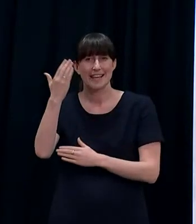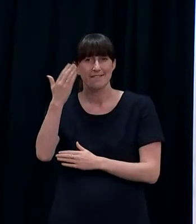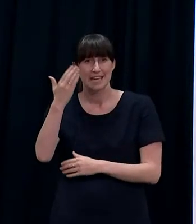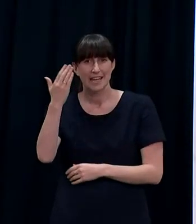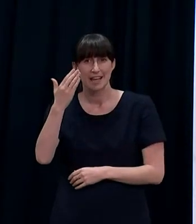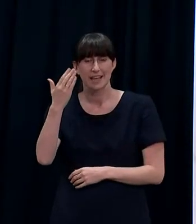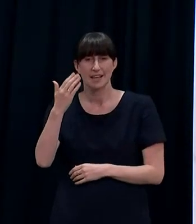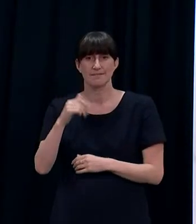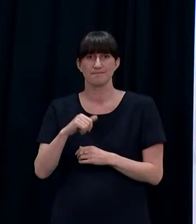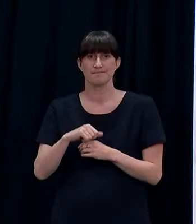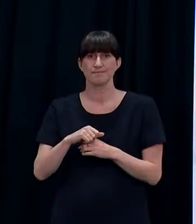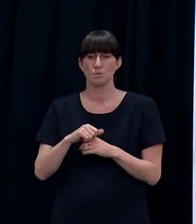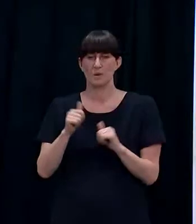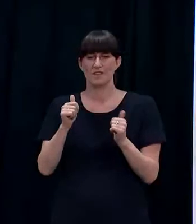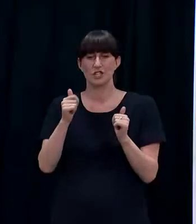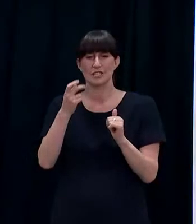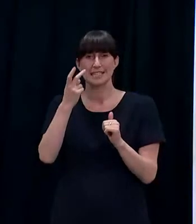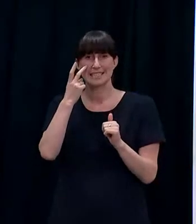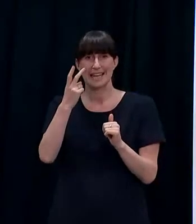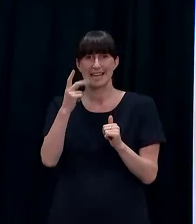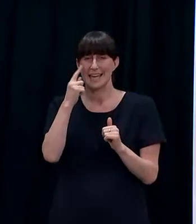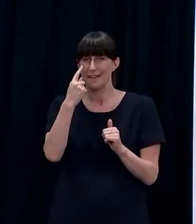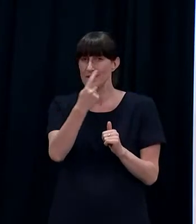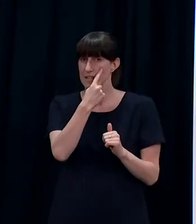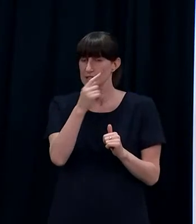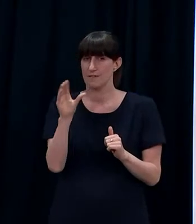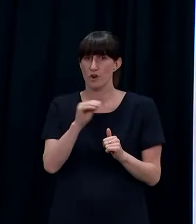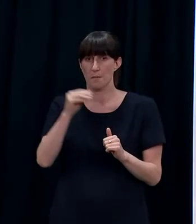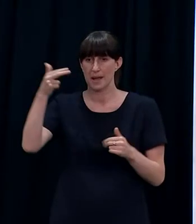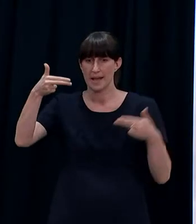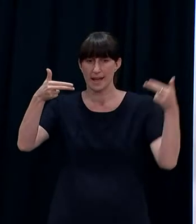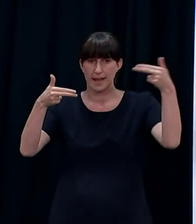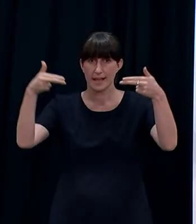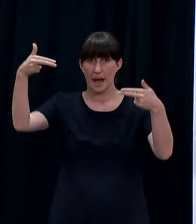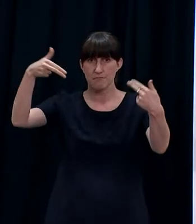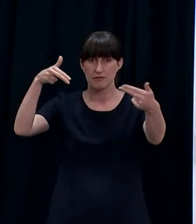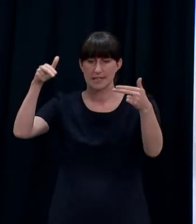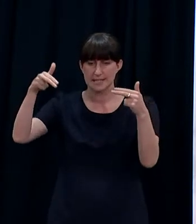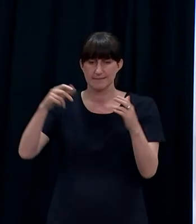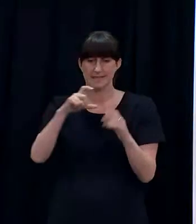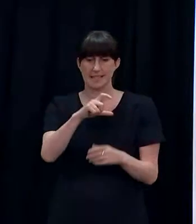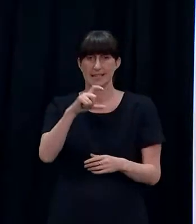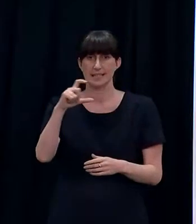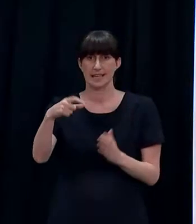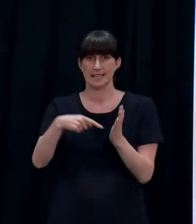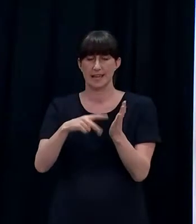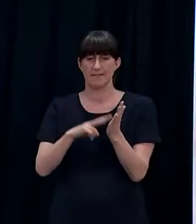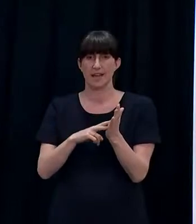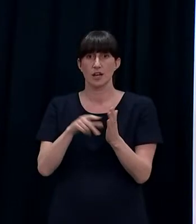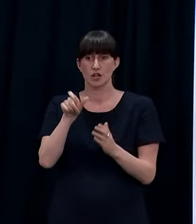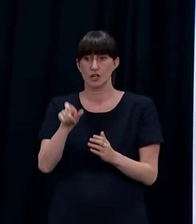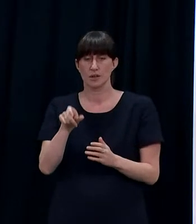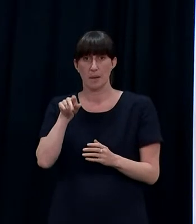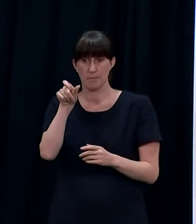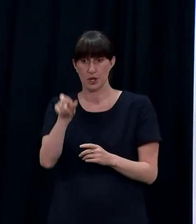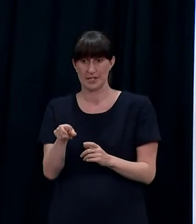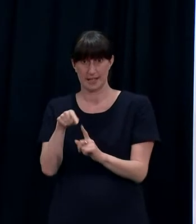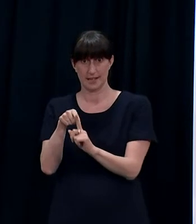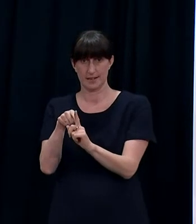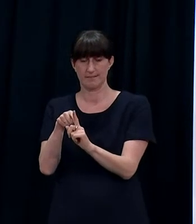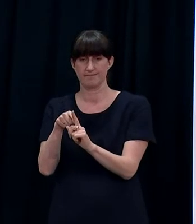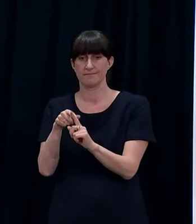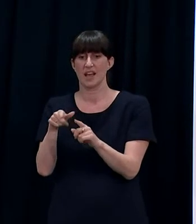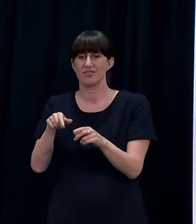examples from the CCTV footage that saw the individual had left their room 3 times between 11:40